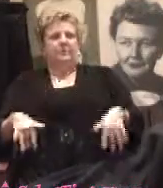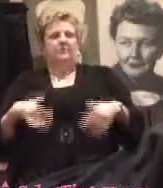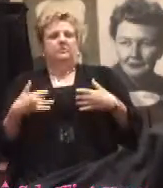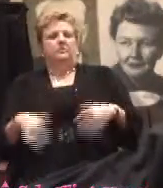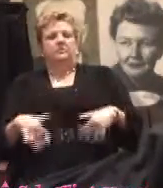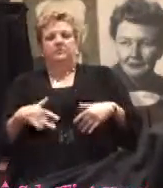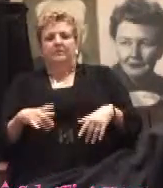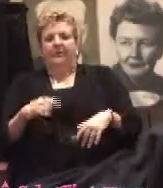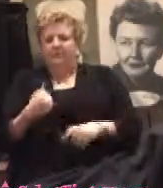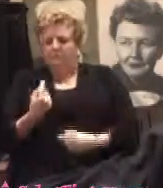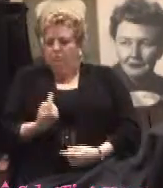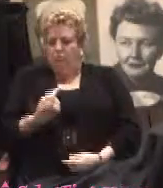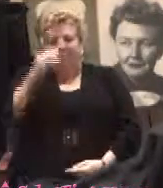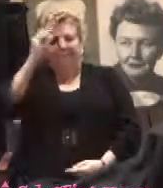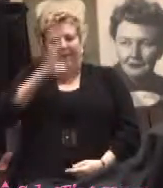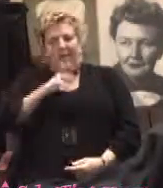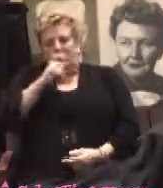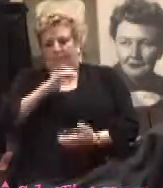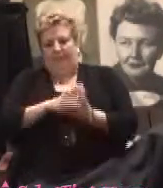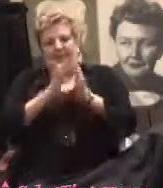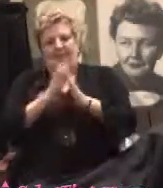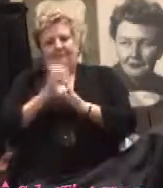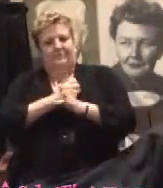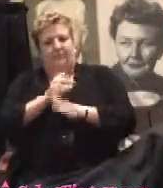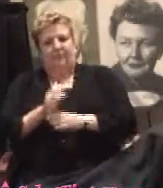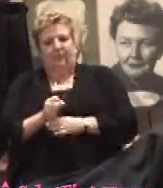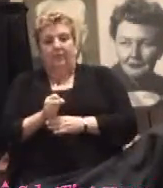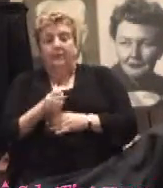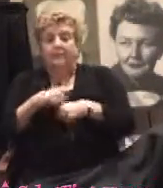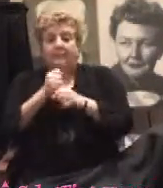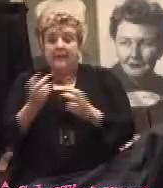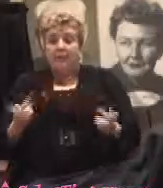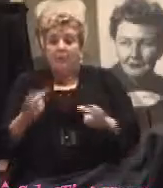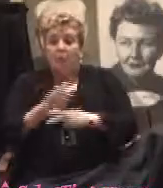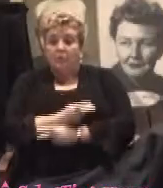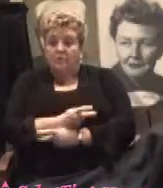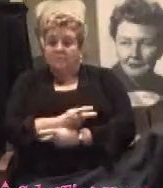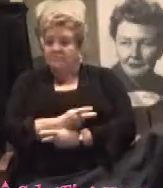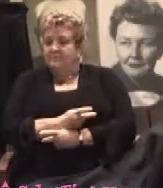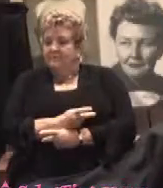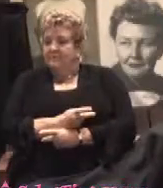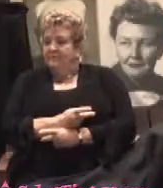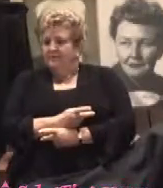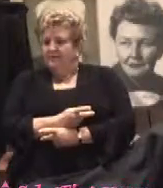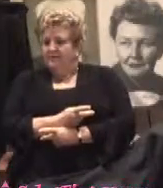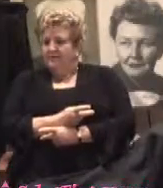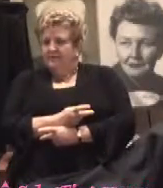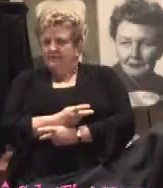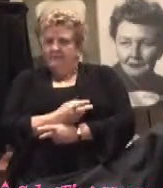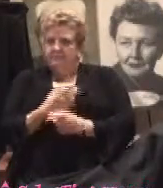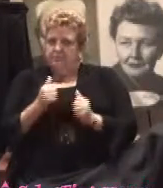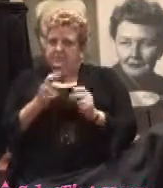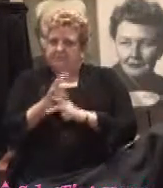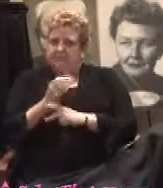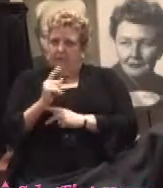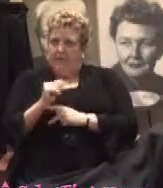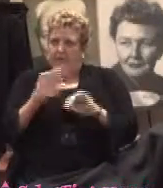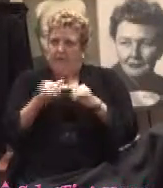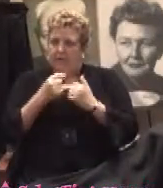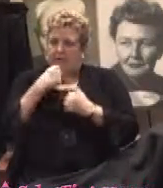sober. And make it worse, I'm figuring out how to tell you this. I had an uncle,